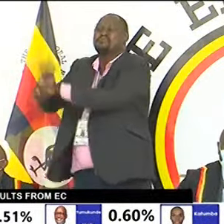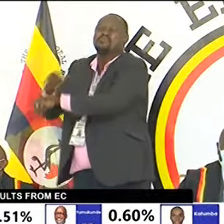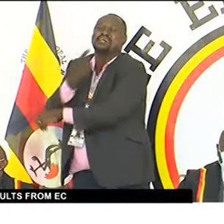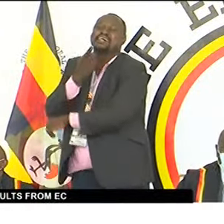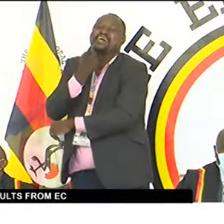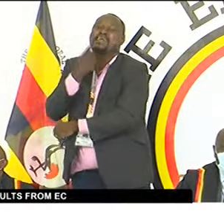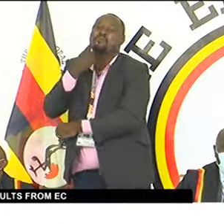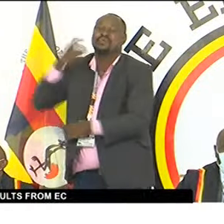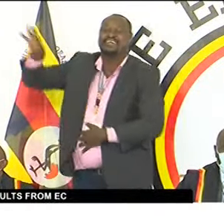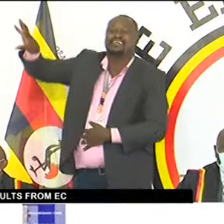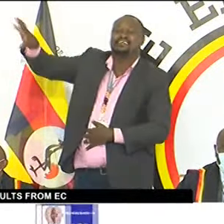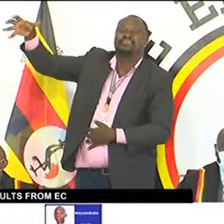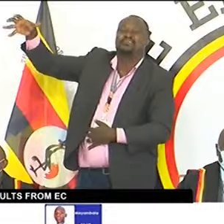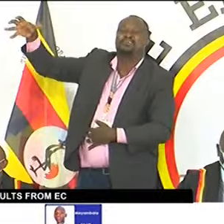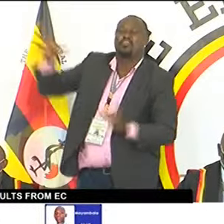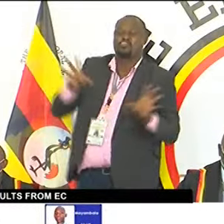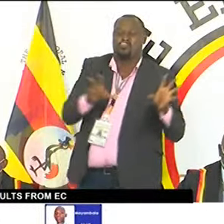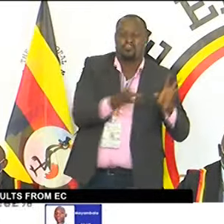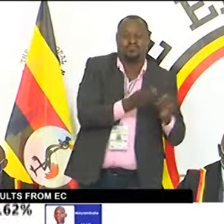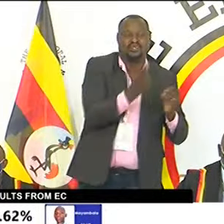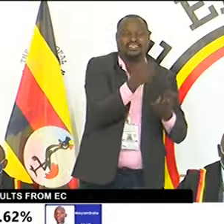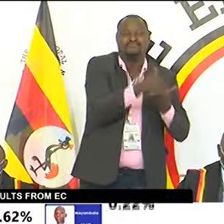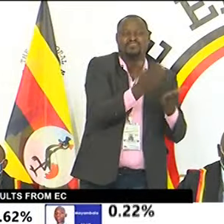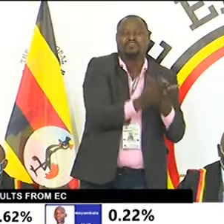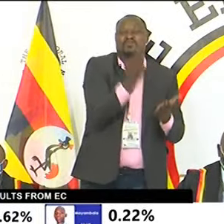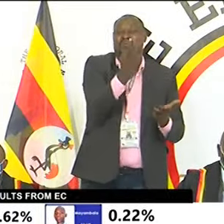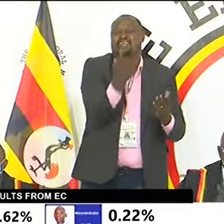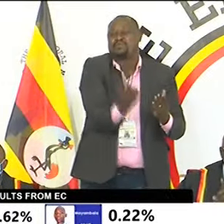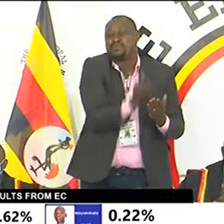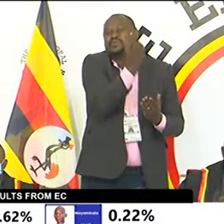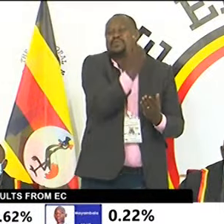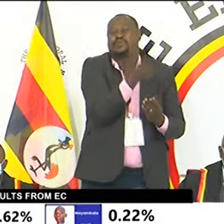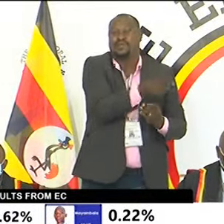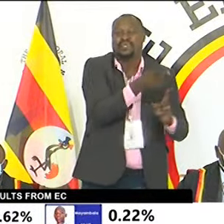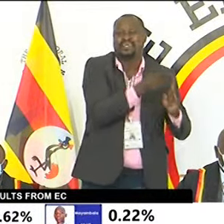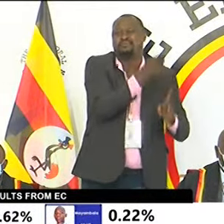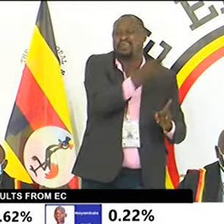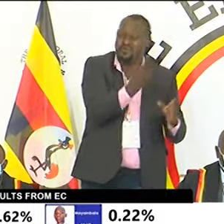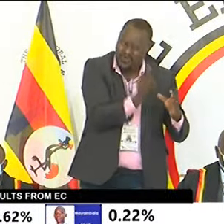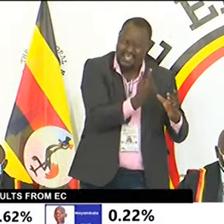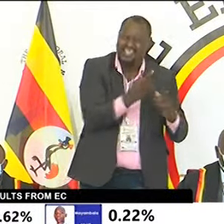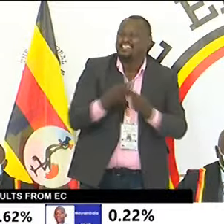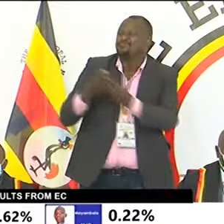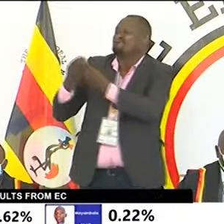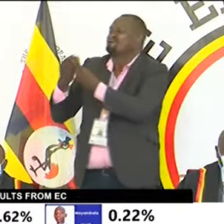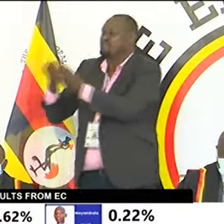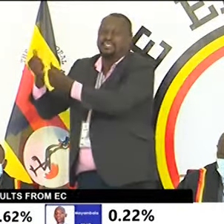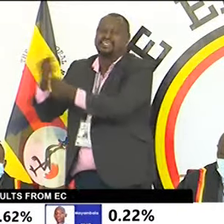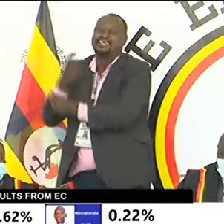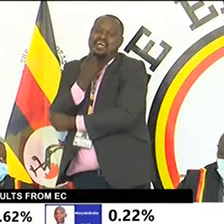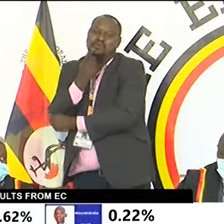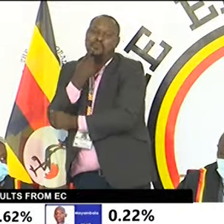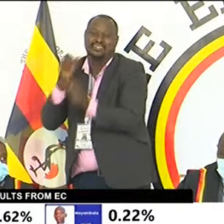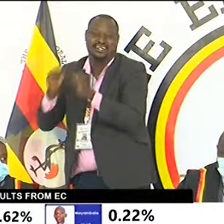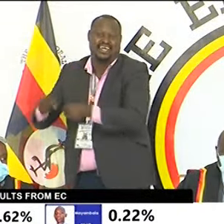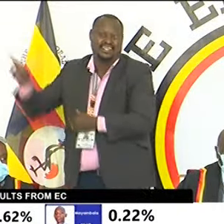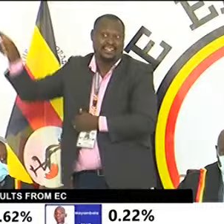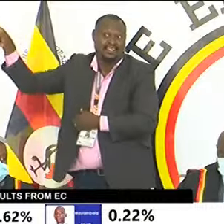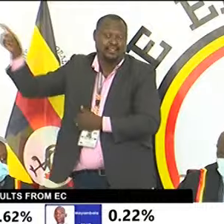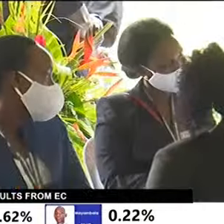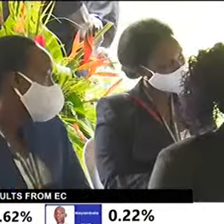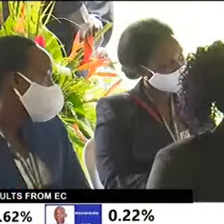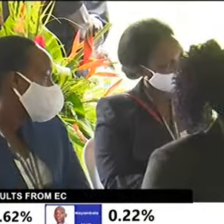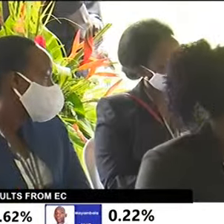region or sub-region. Just one division of Kampala. And therefore, for us, it's not